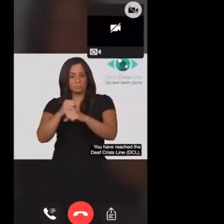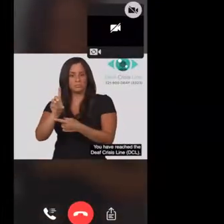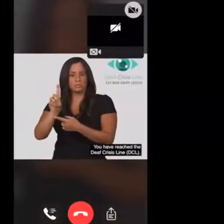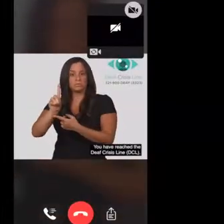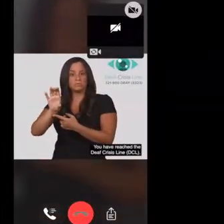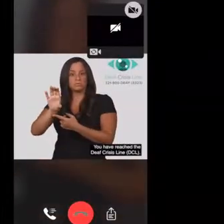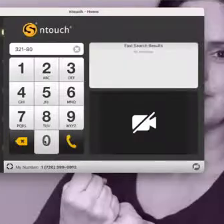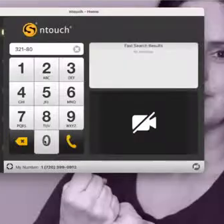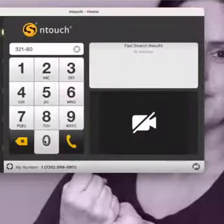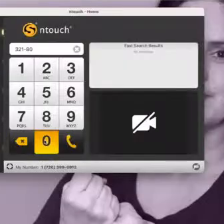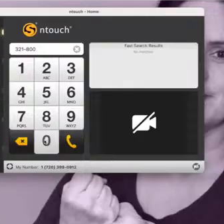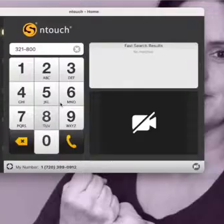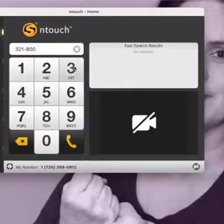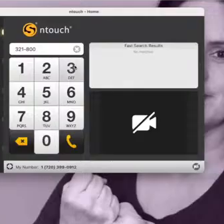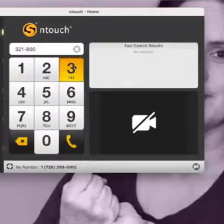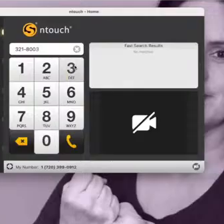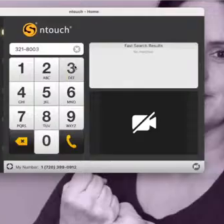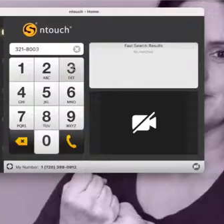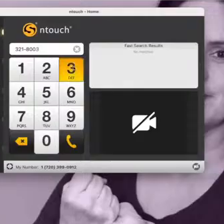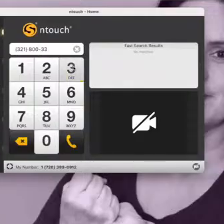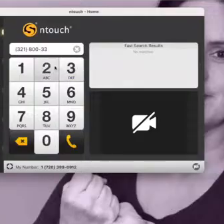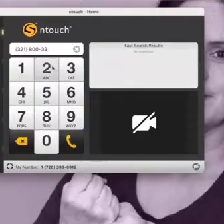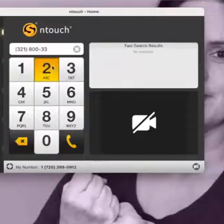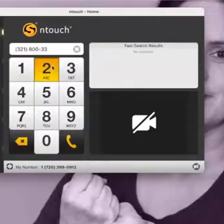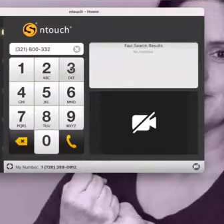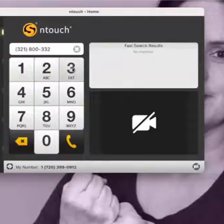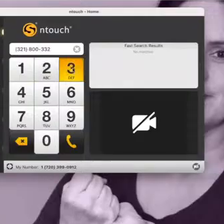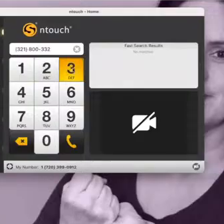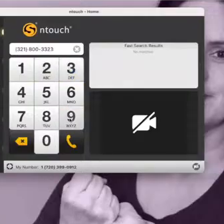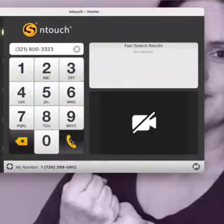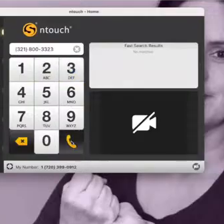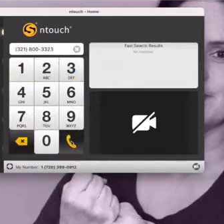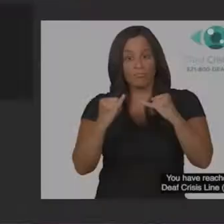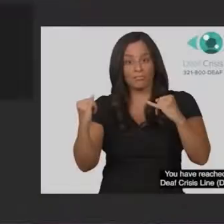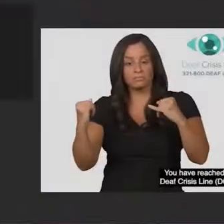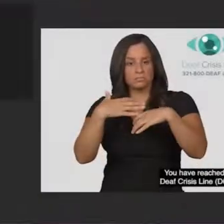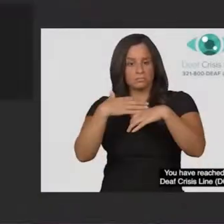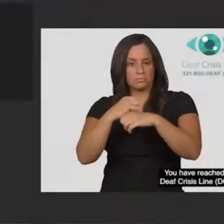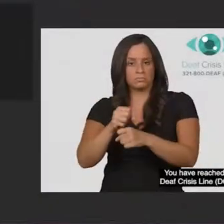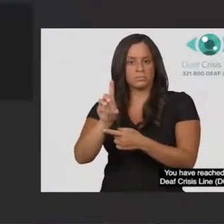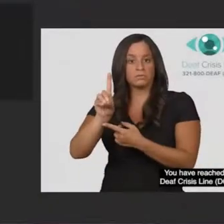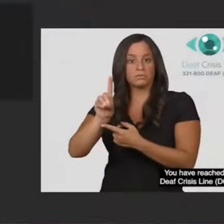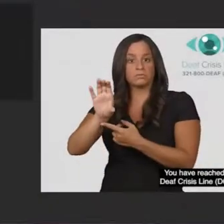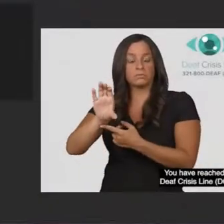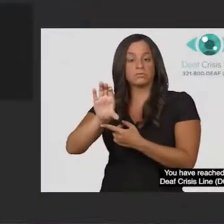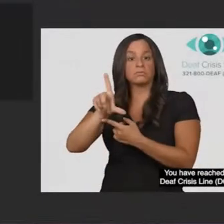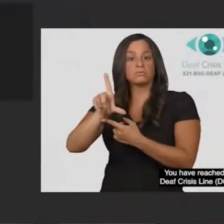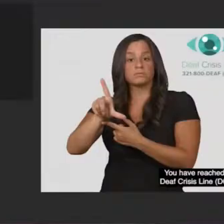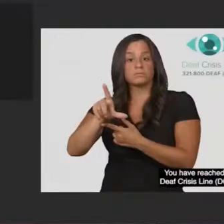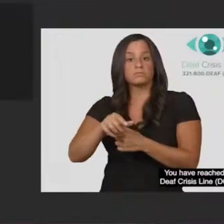is what's called our video phone, what that looks like.